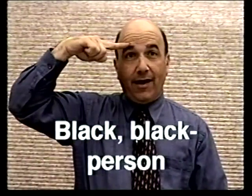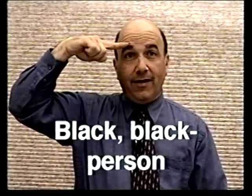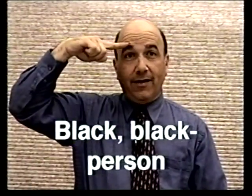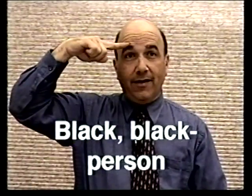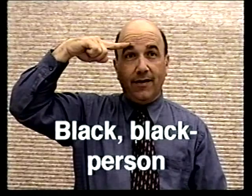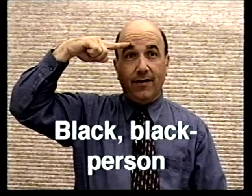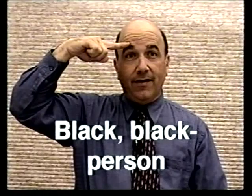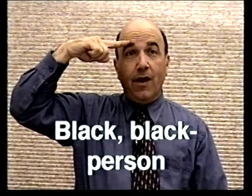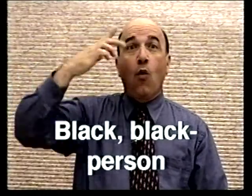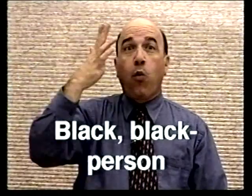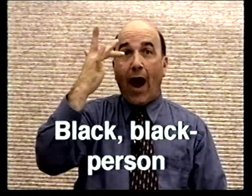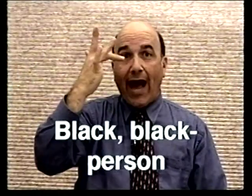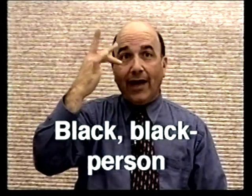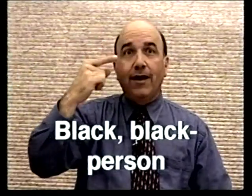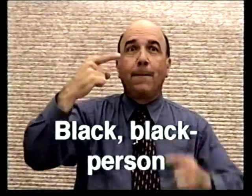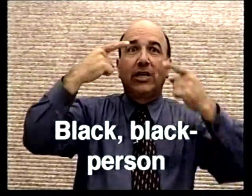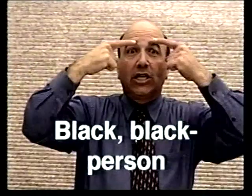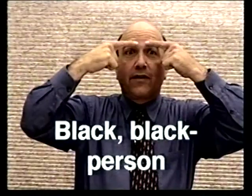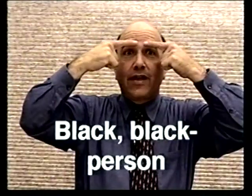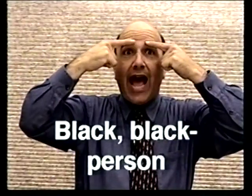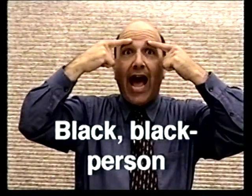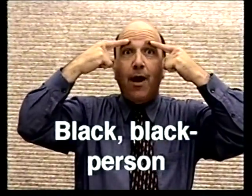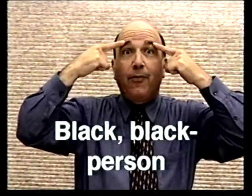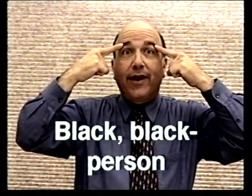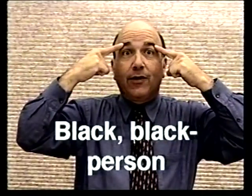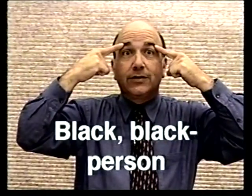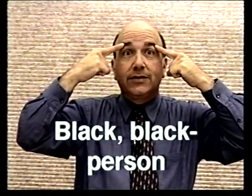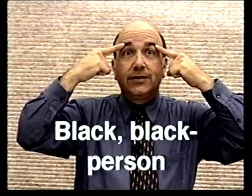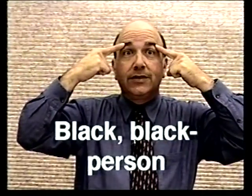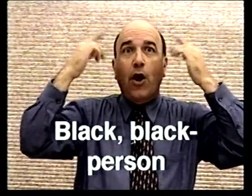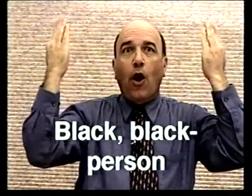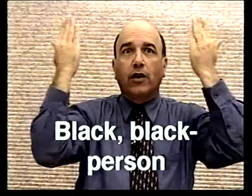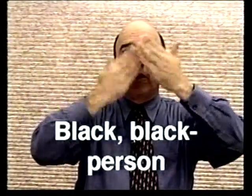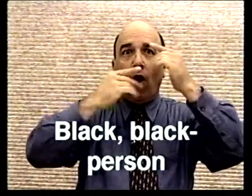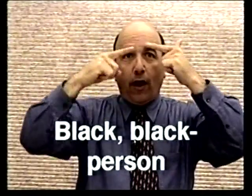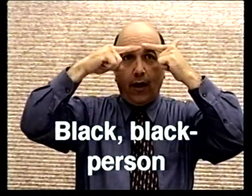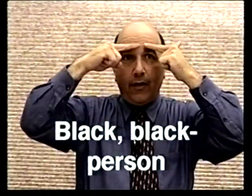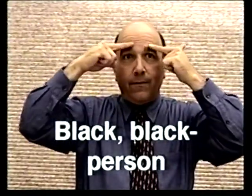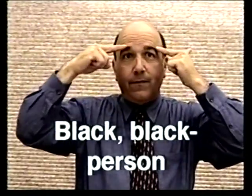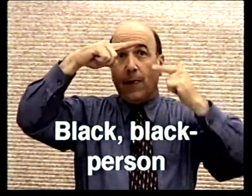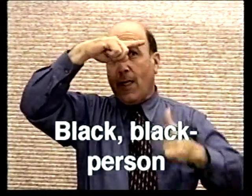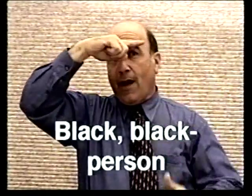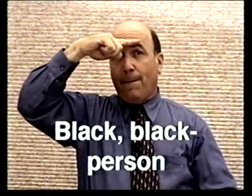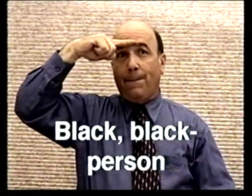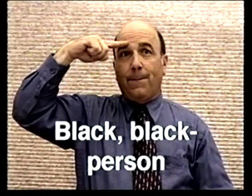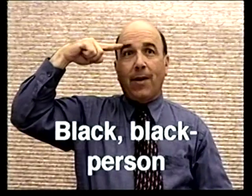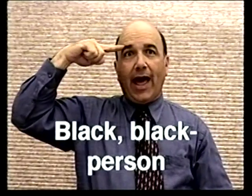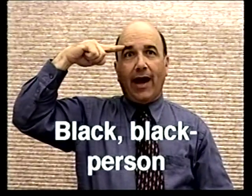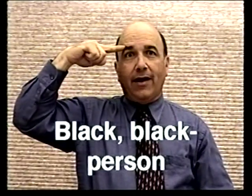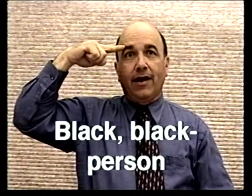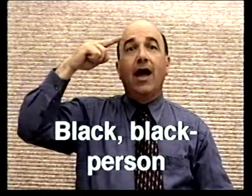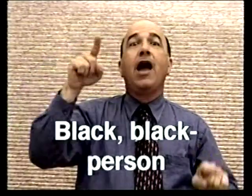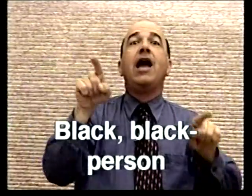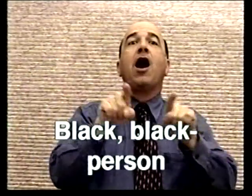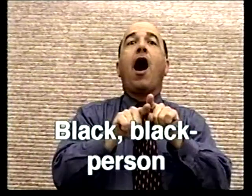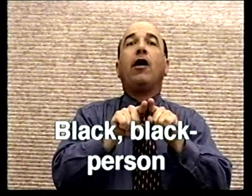Black, white. Because the eyebrows are dark, black. It